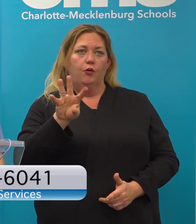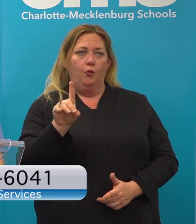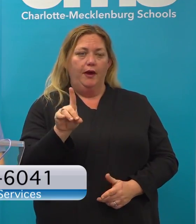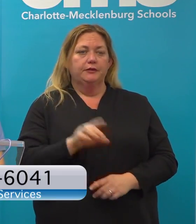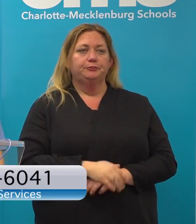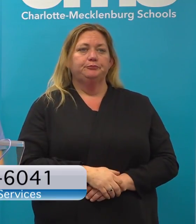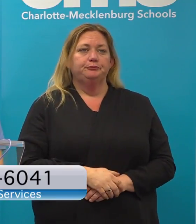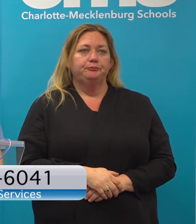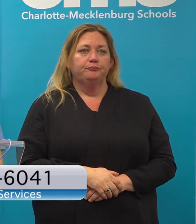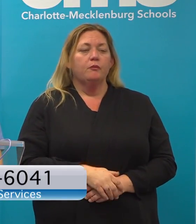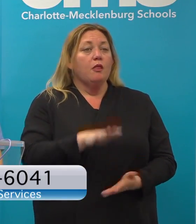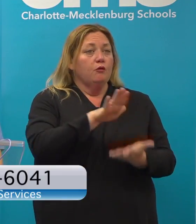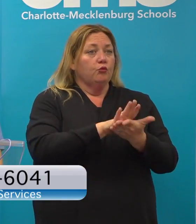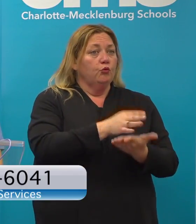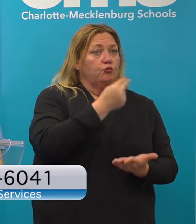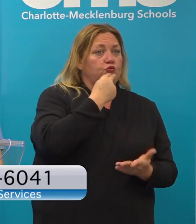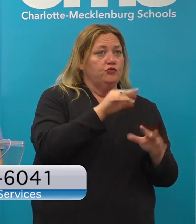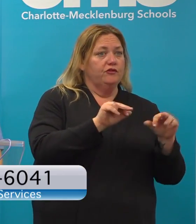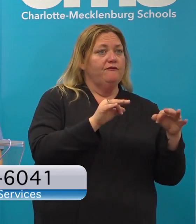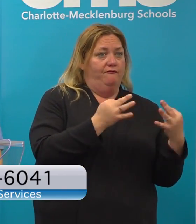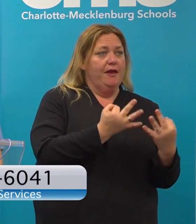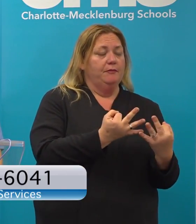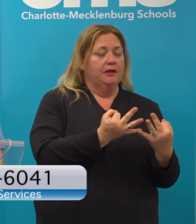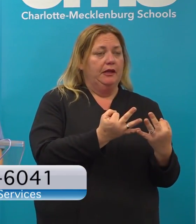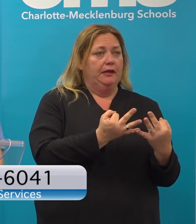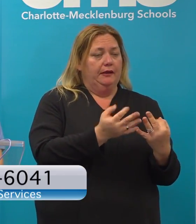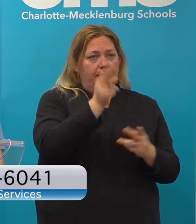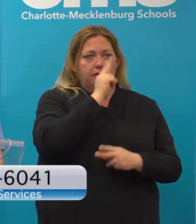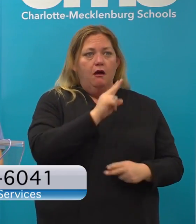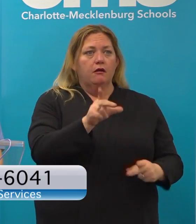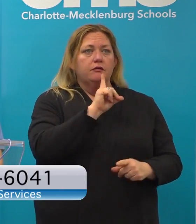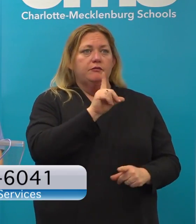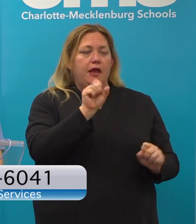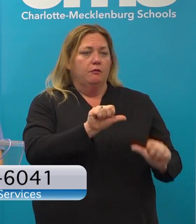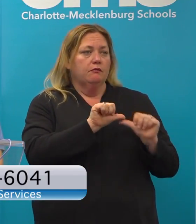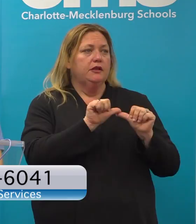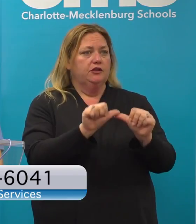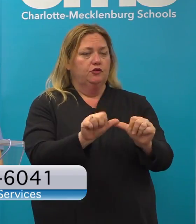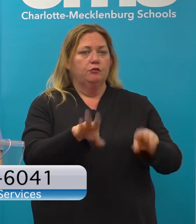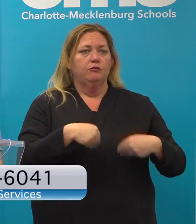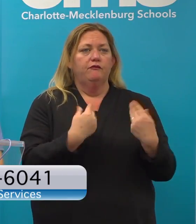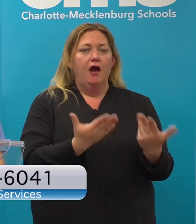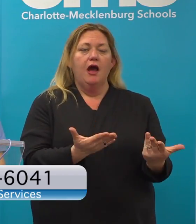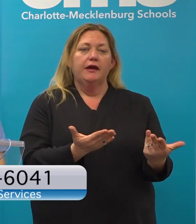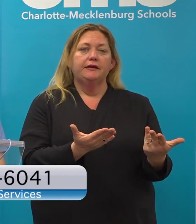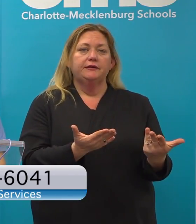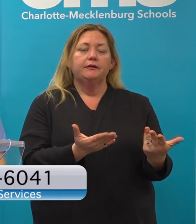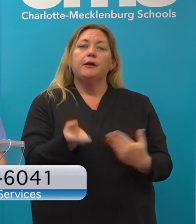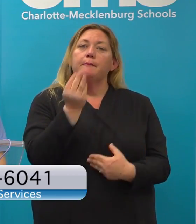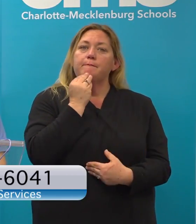980-343-6041. The School Nutrition family is honored to be able to continue to provide